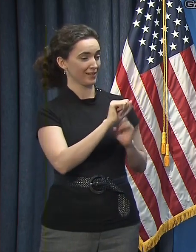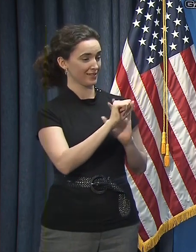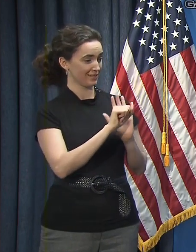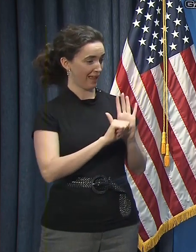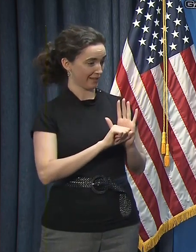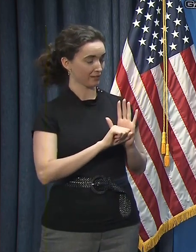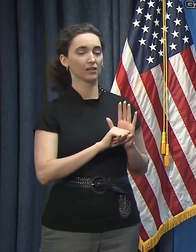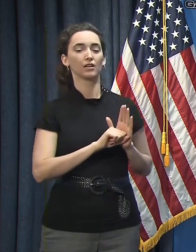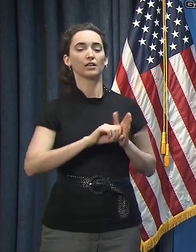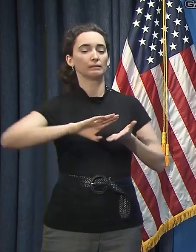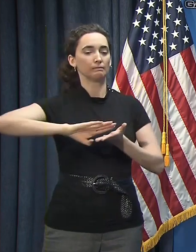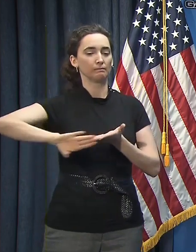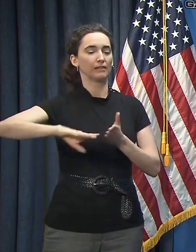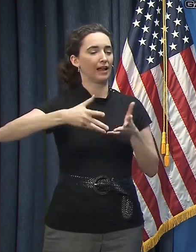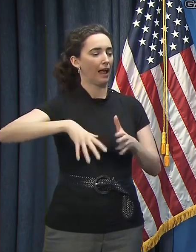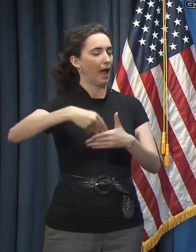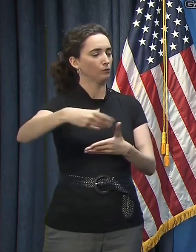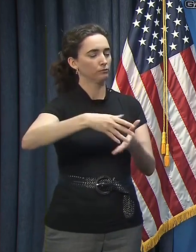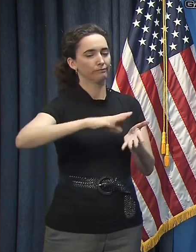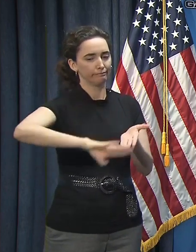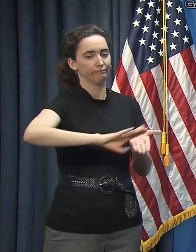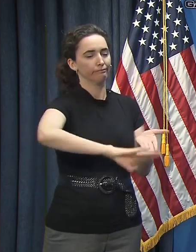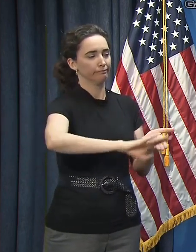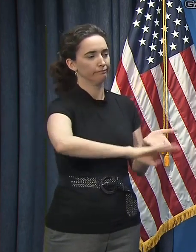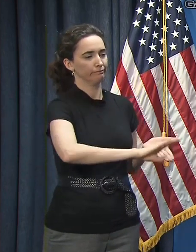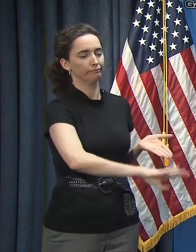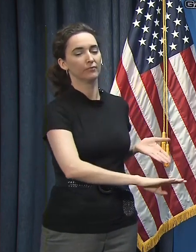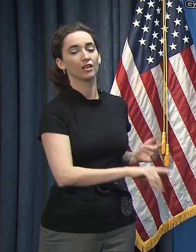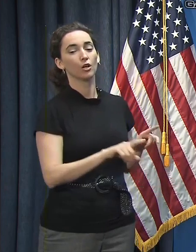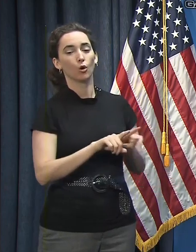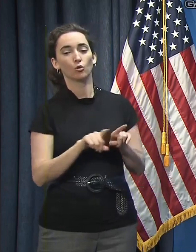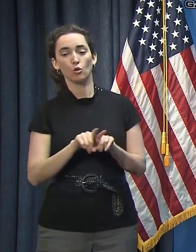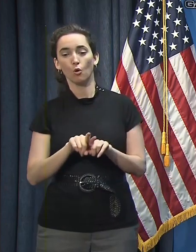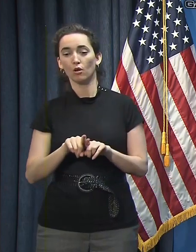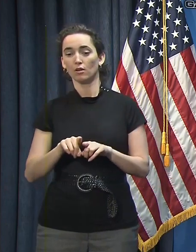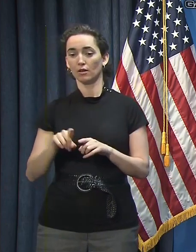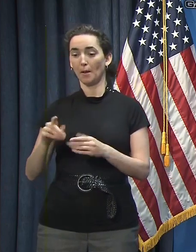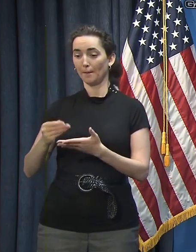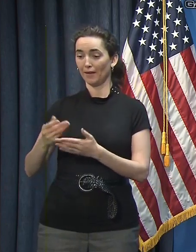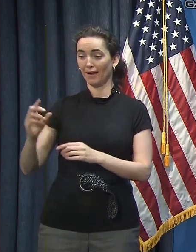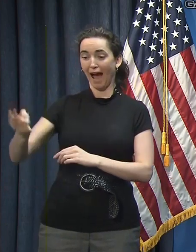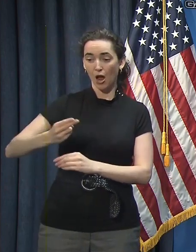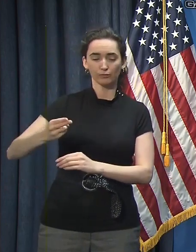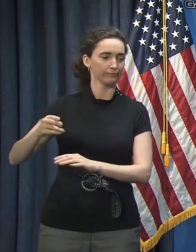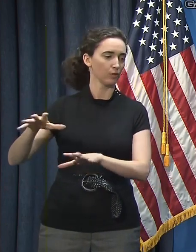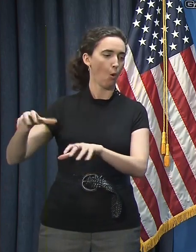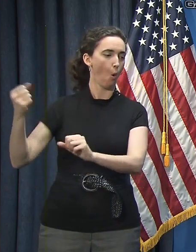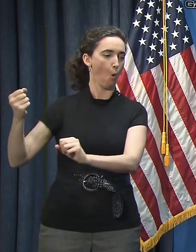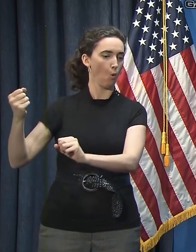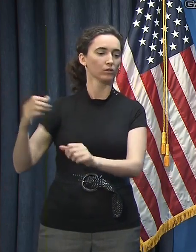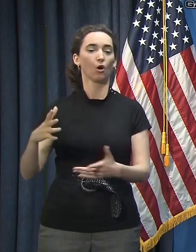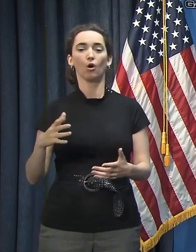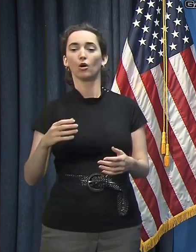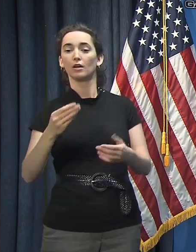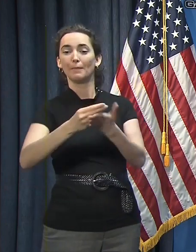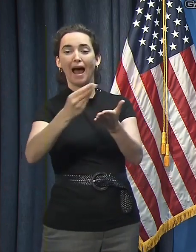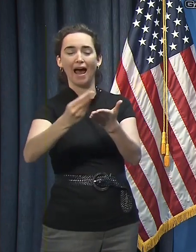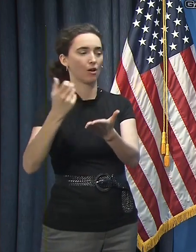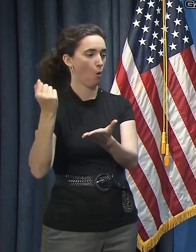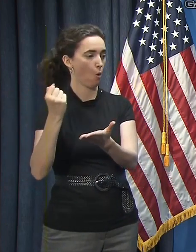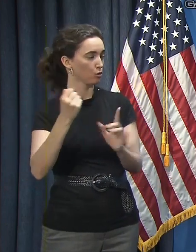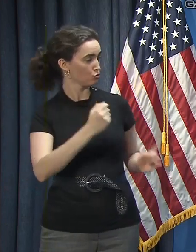hiring freezes or spending freezes on non-emergency items. Is that something you're considering for Louisiana statewide, or